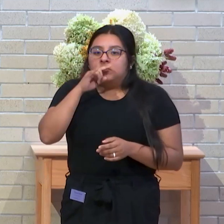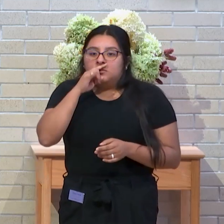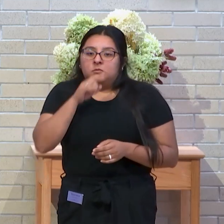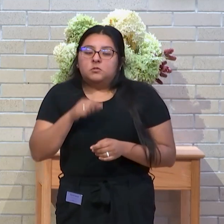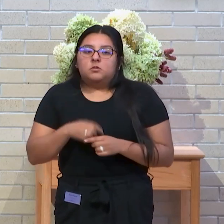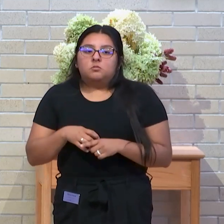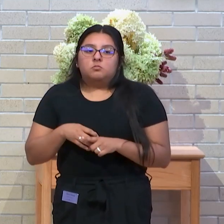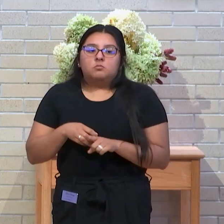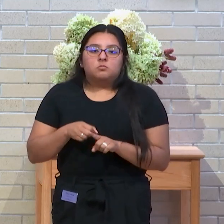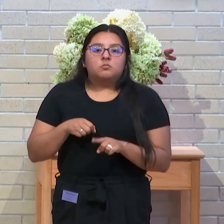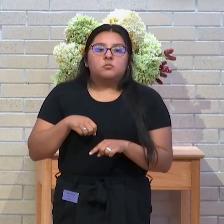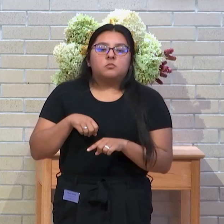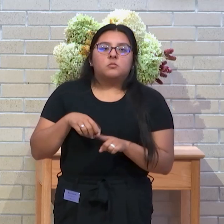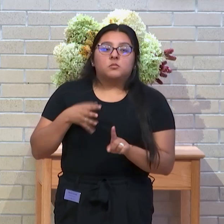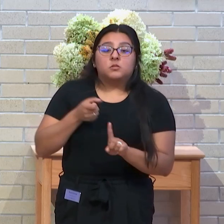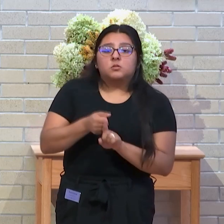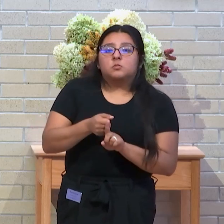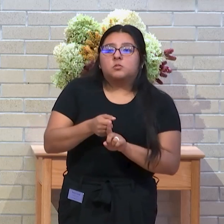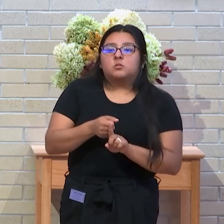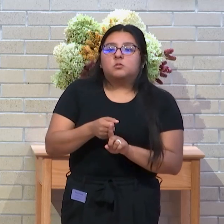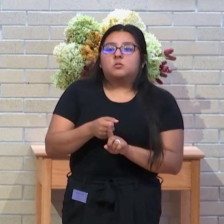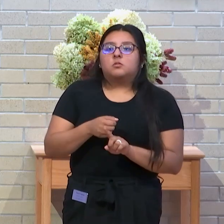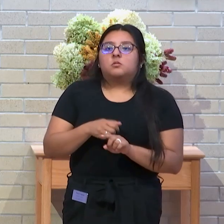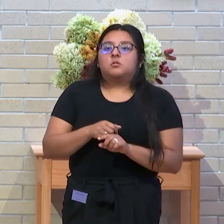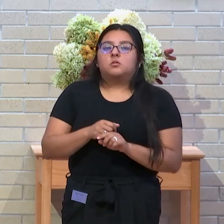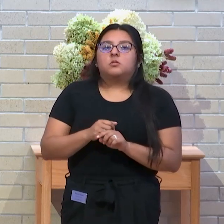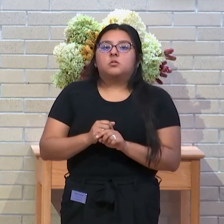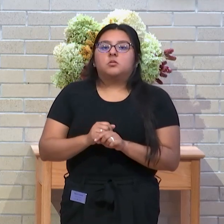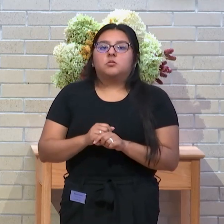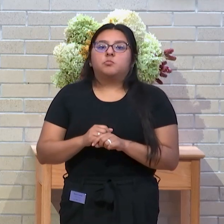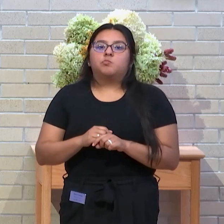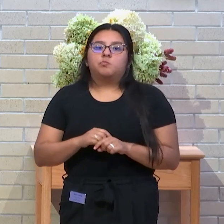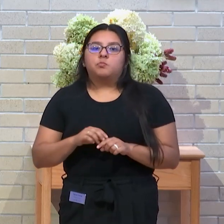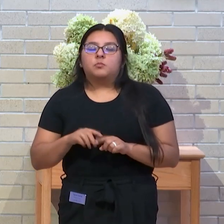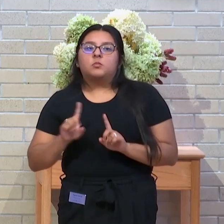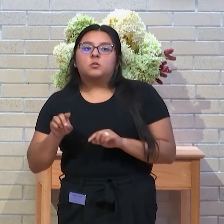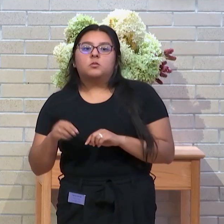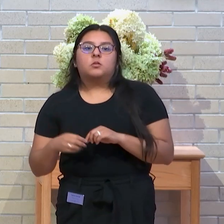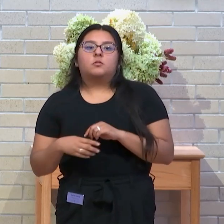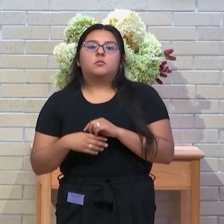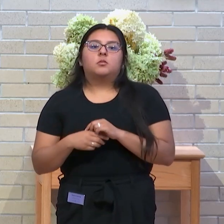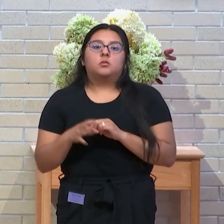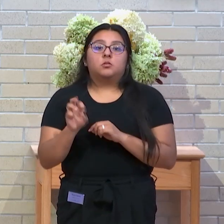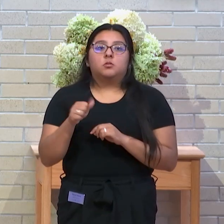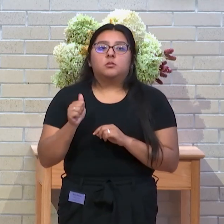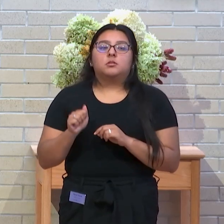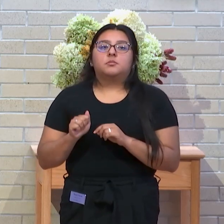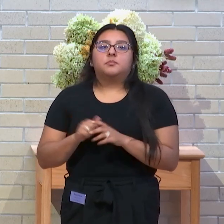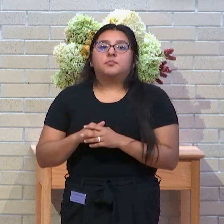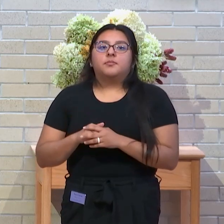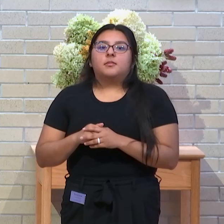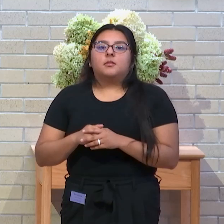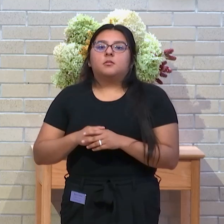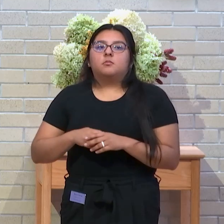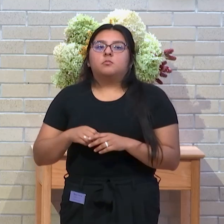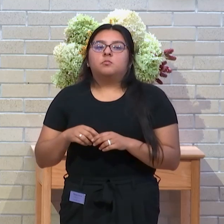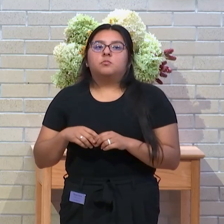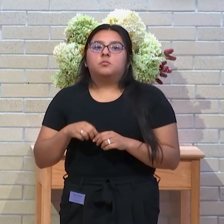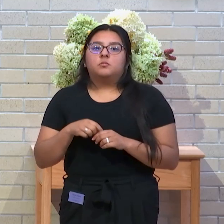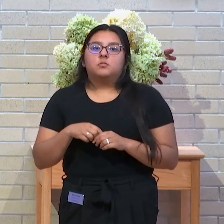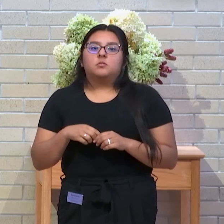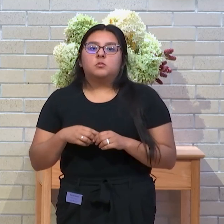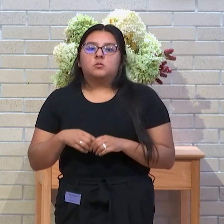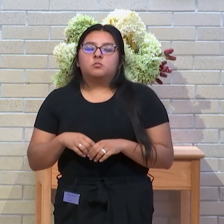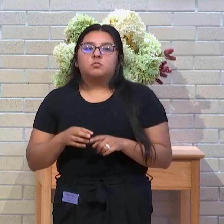to many different indigenous cultures outside of the U.S. Based on these experiences as a child, I decided to choose the Hopi and